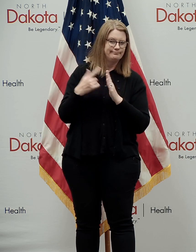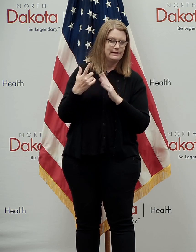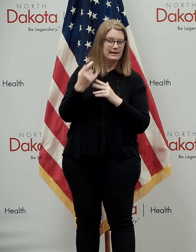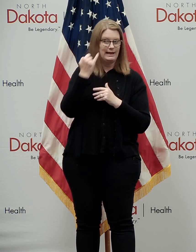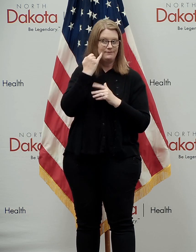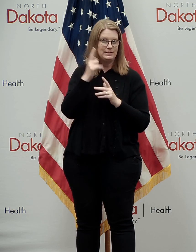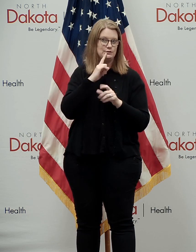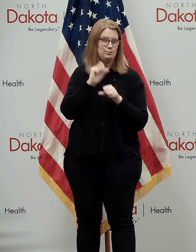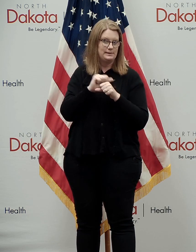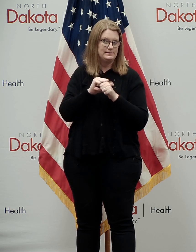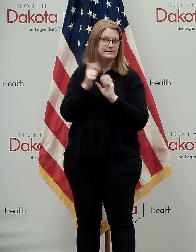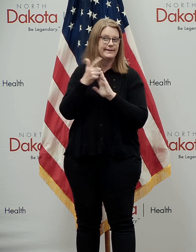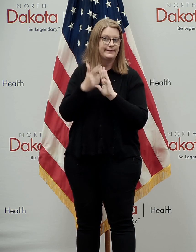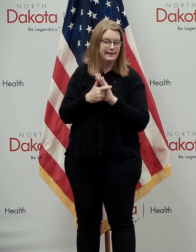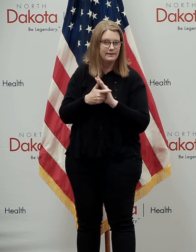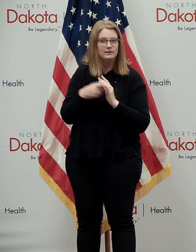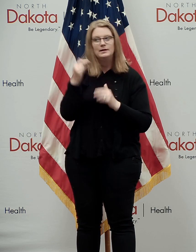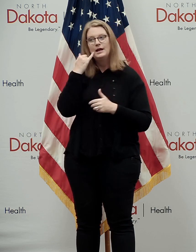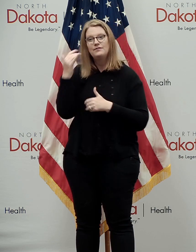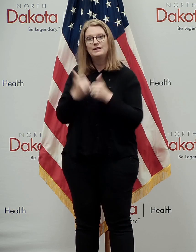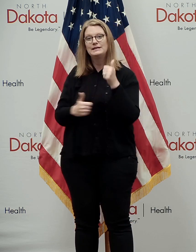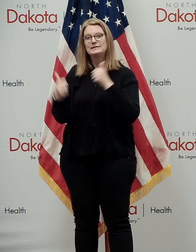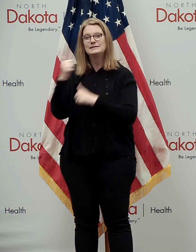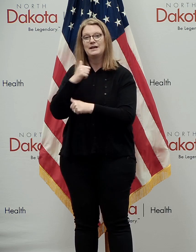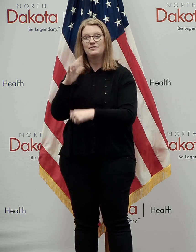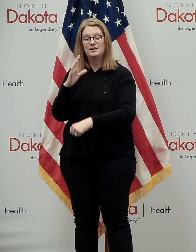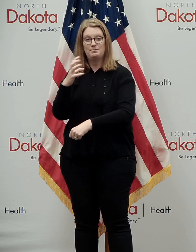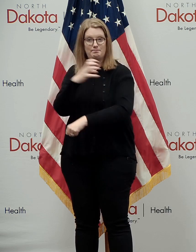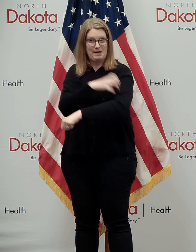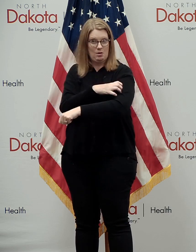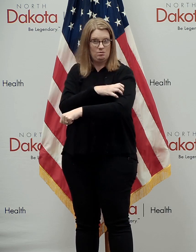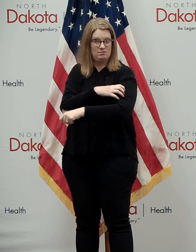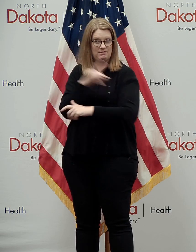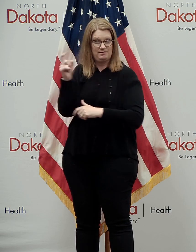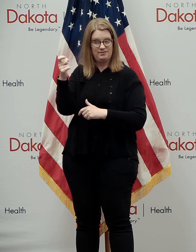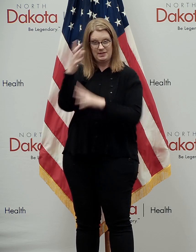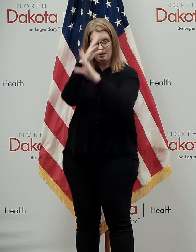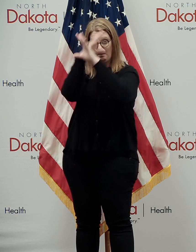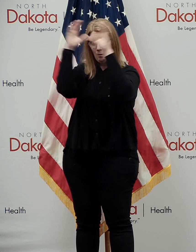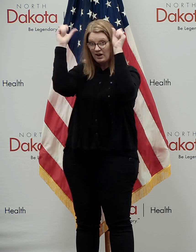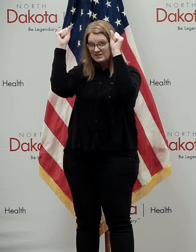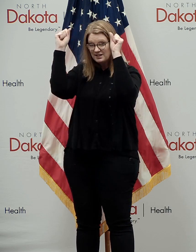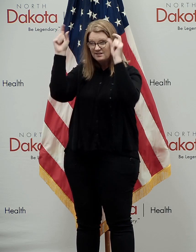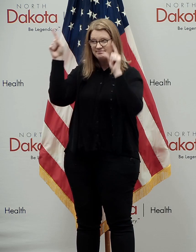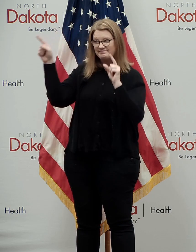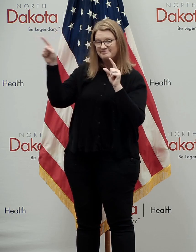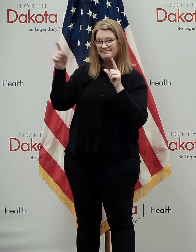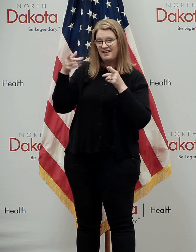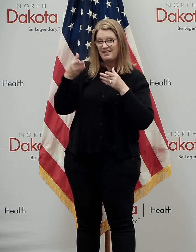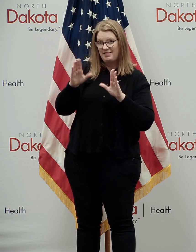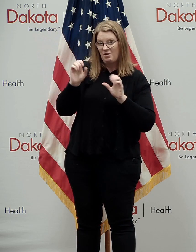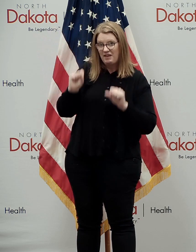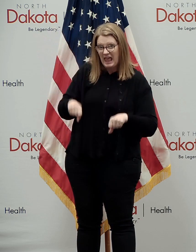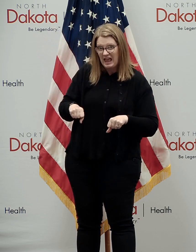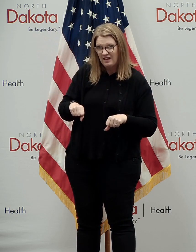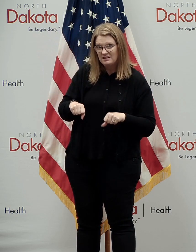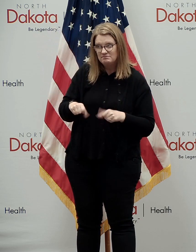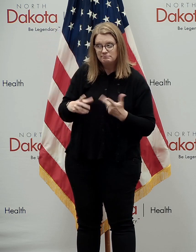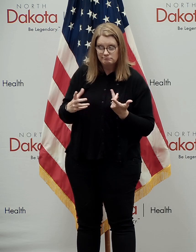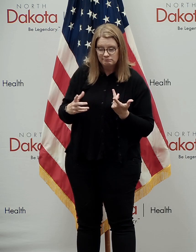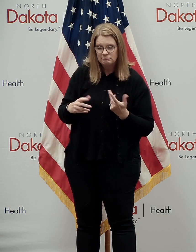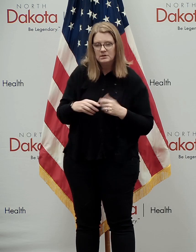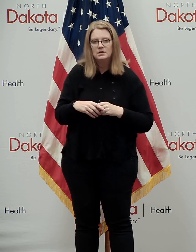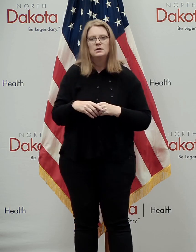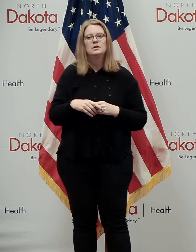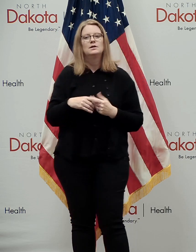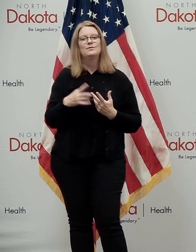whether the executive powers of the government or the president allow him to do that. On the call that we